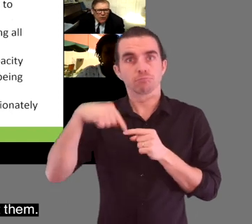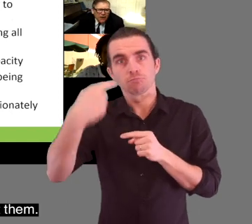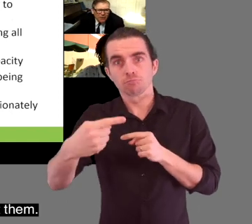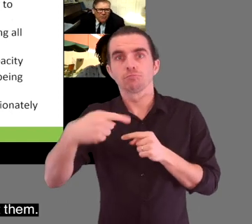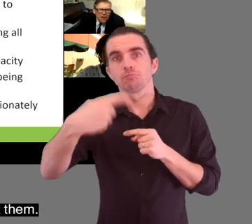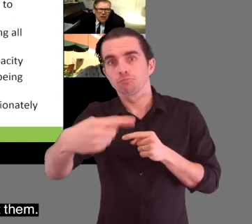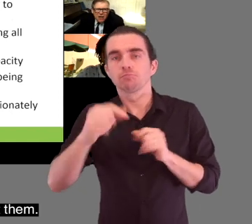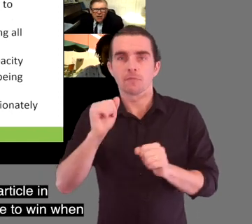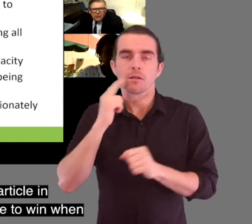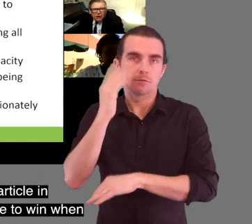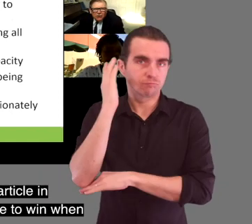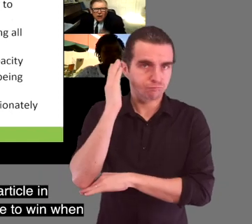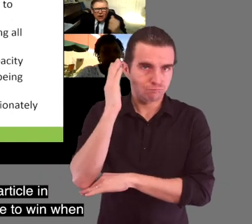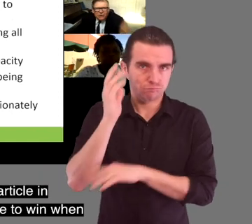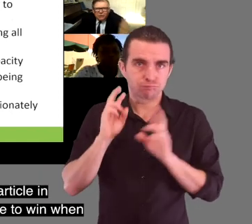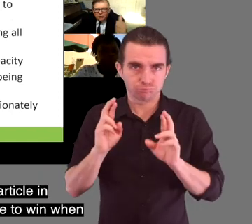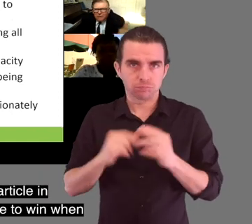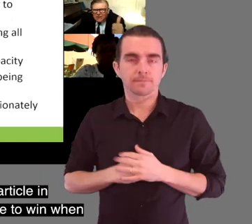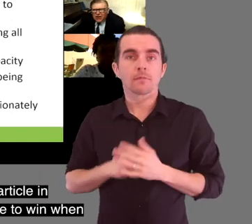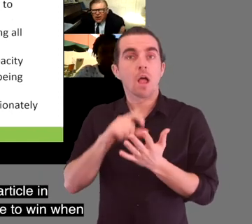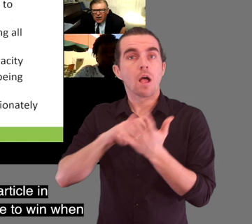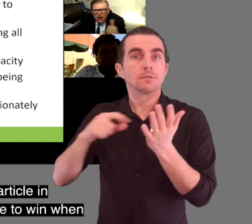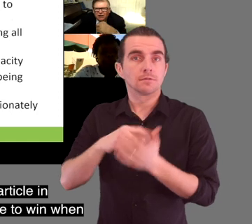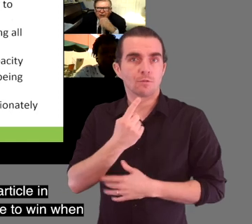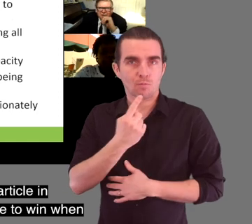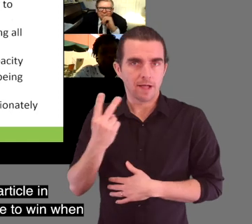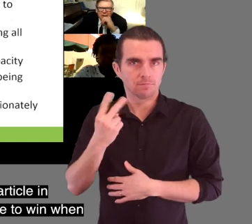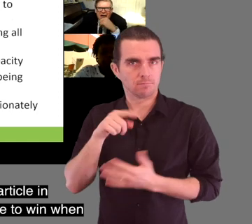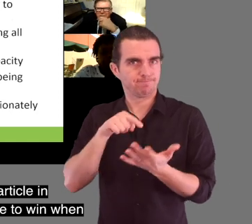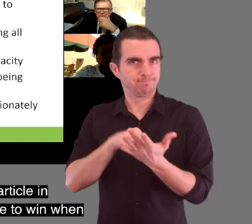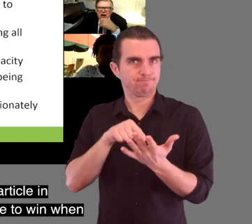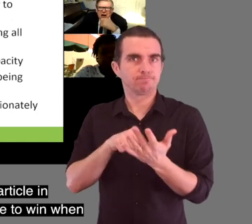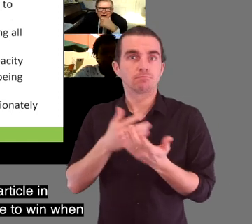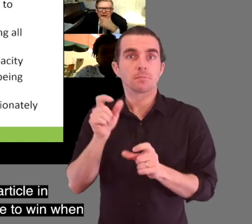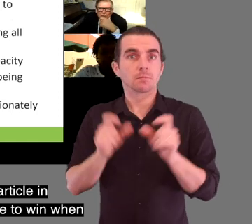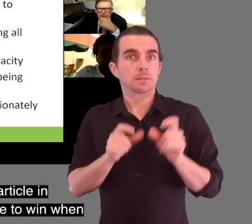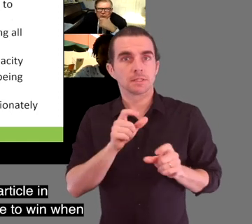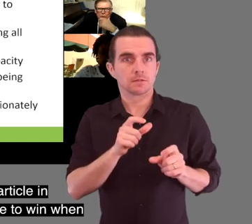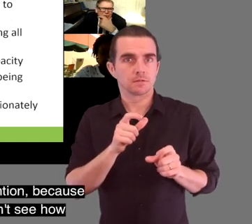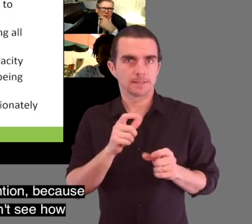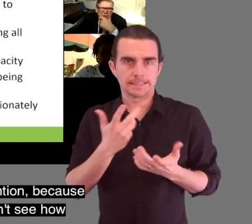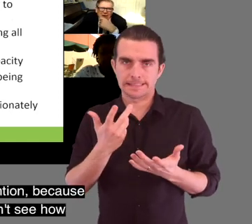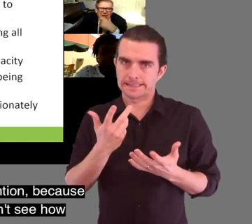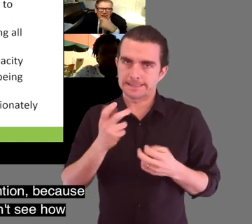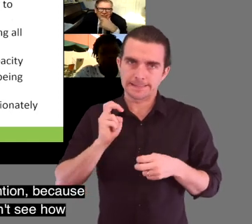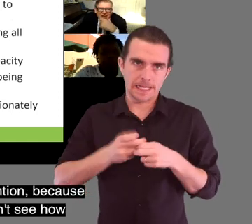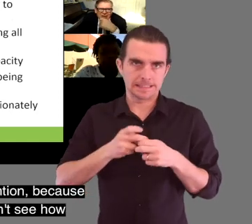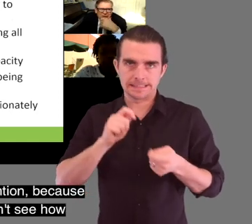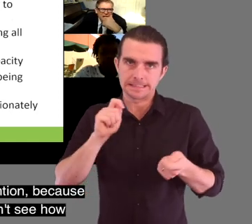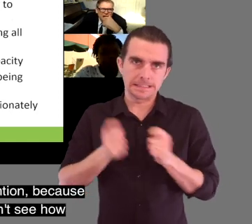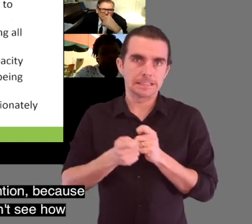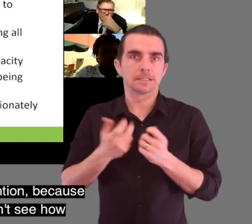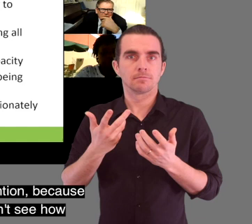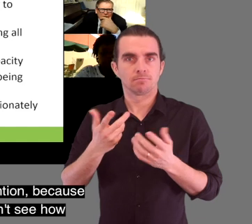talk about them. So Article 12 is a key article. It perhaps was the hardest one to win when we were making the